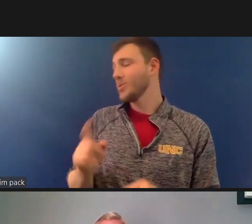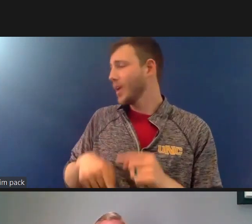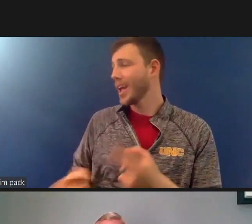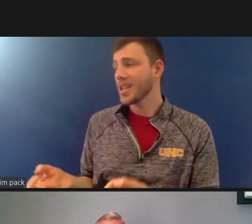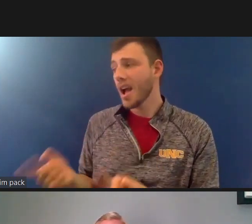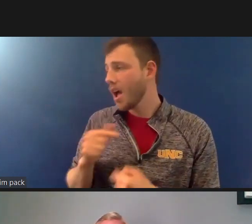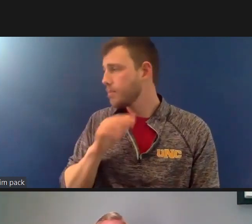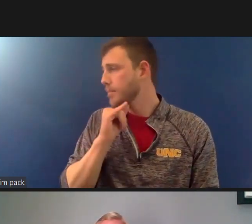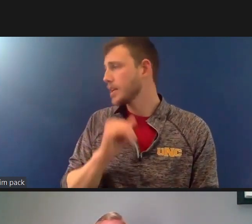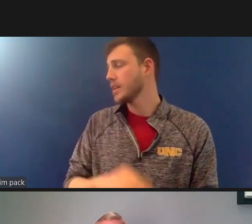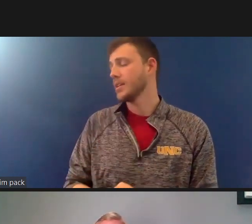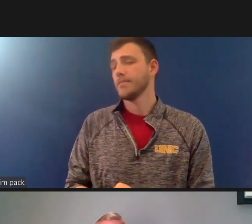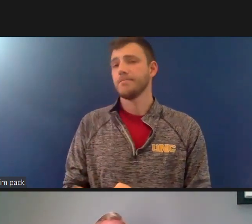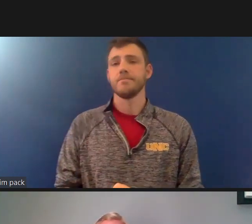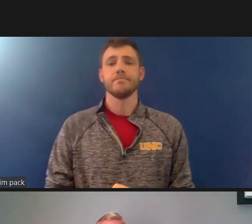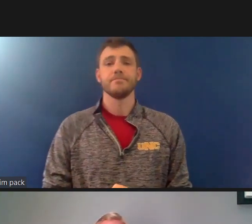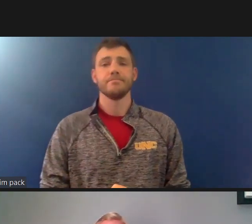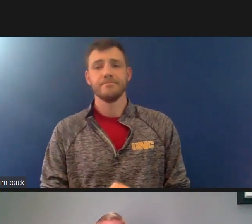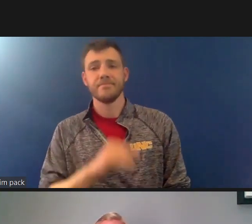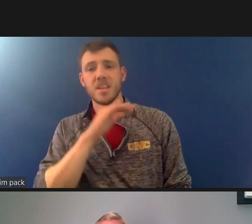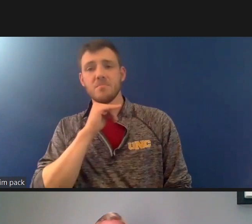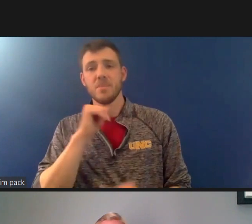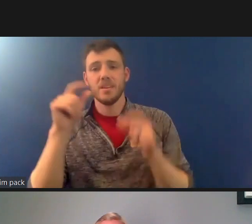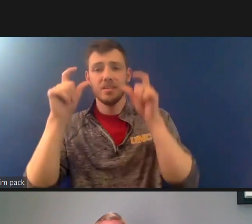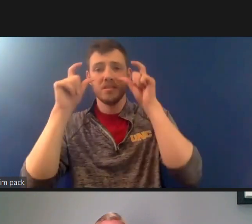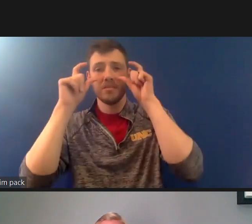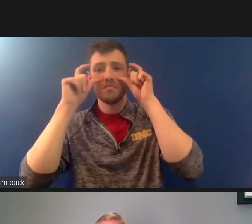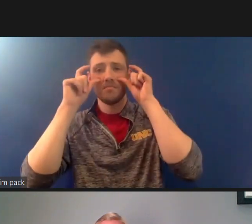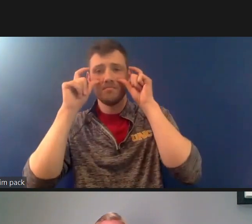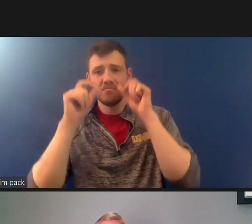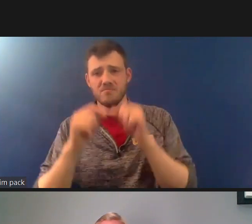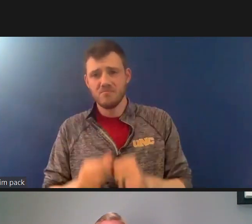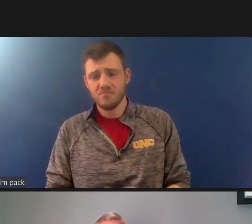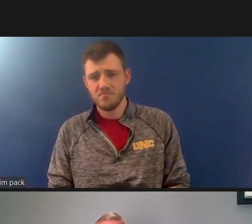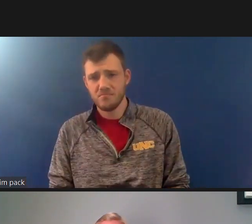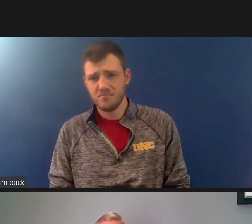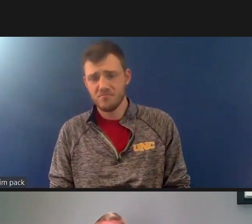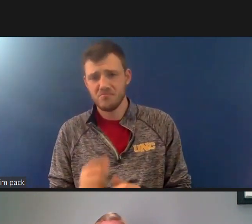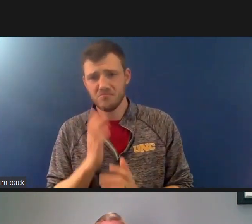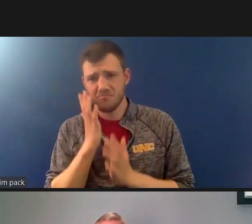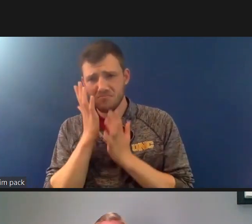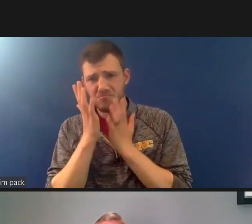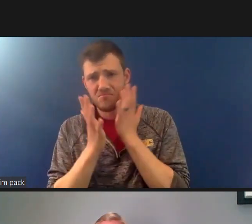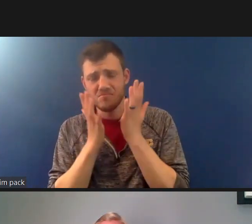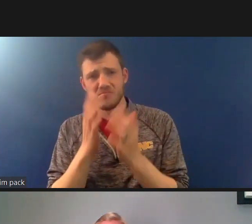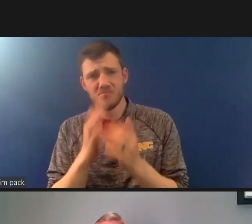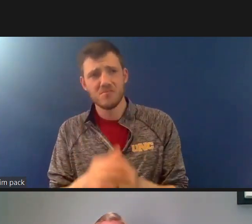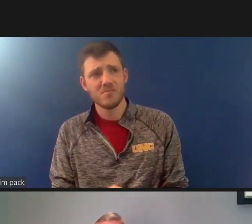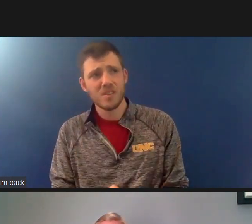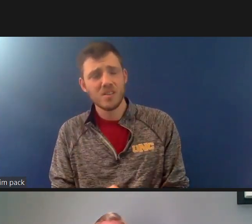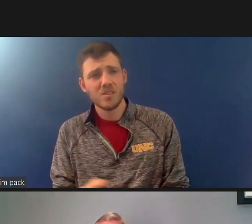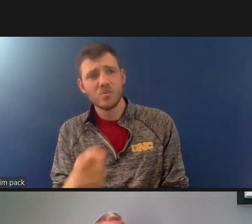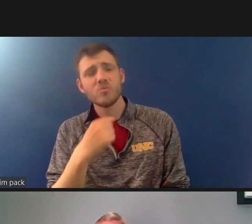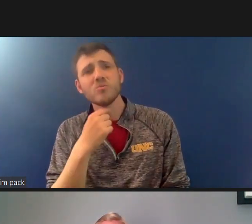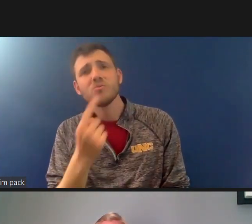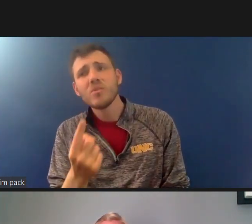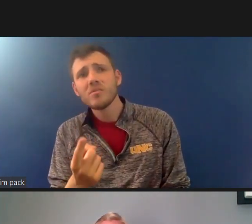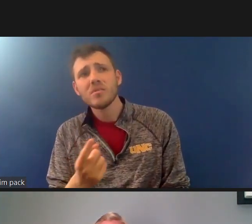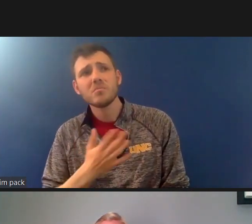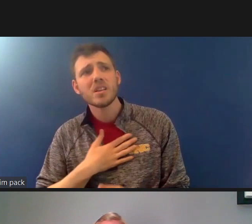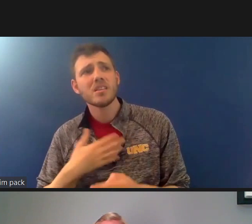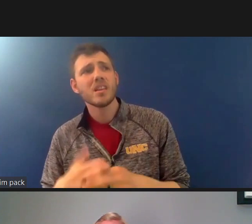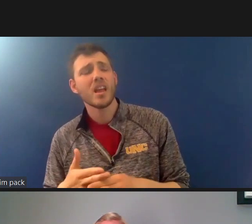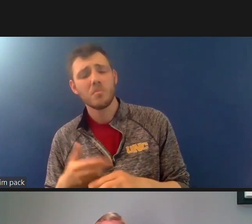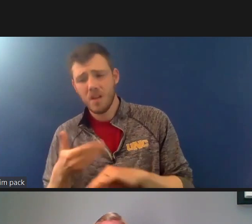Piggy's glasses were misted again, this time with humiliation. You told him, after what I said.